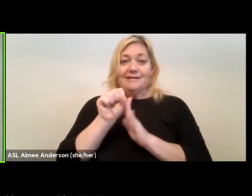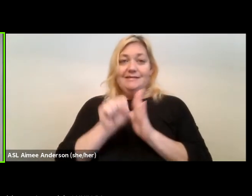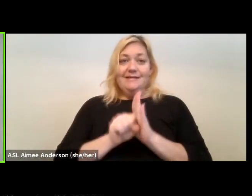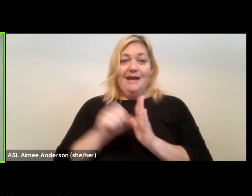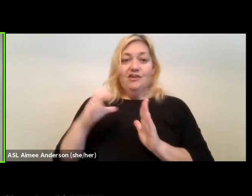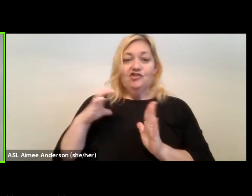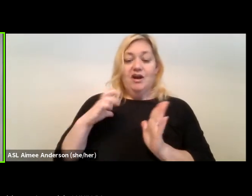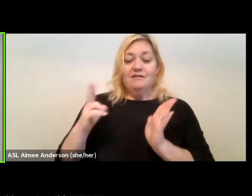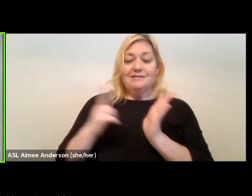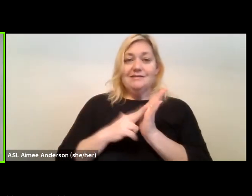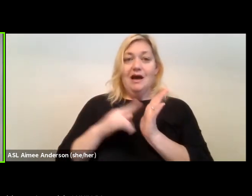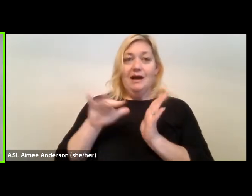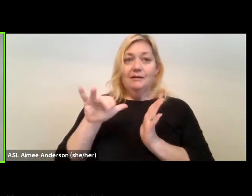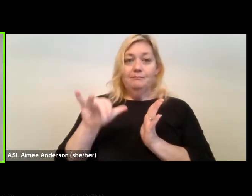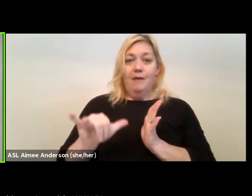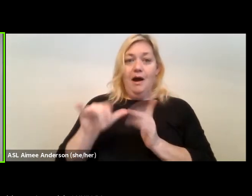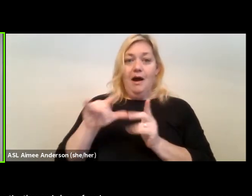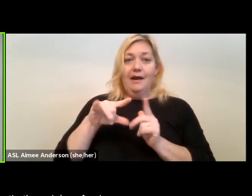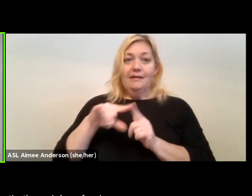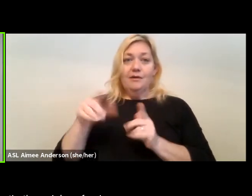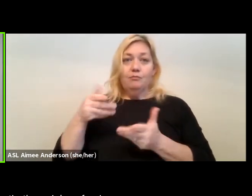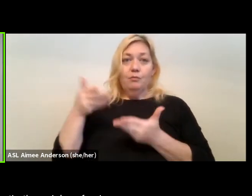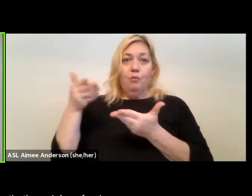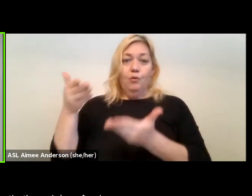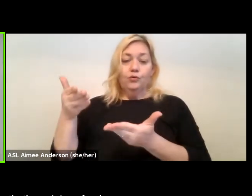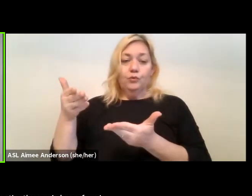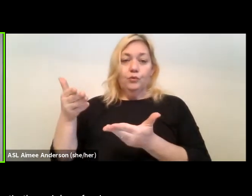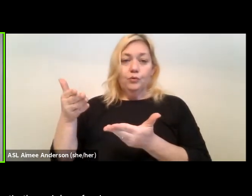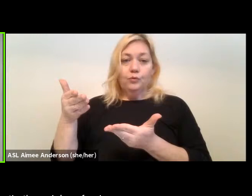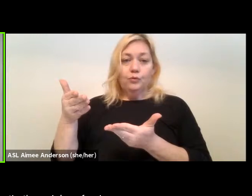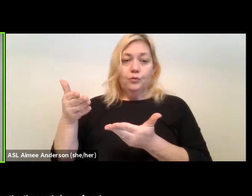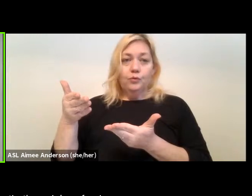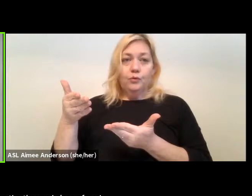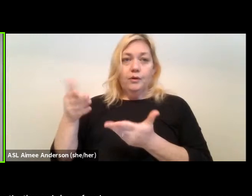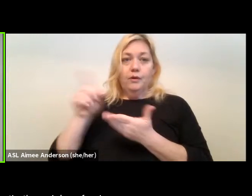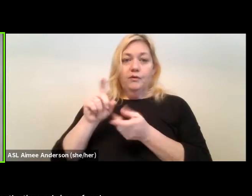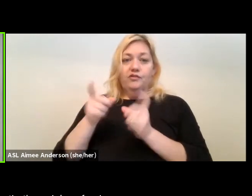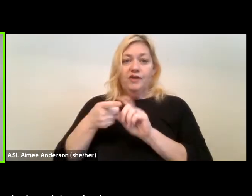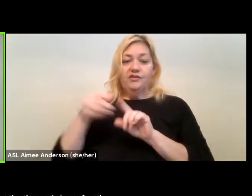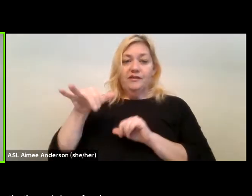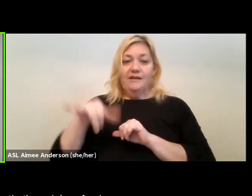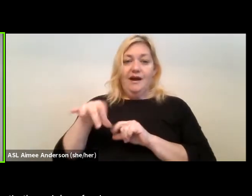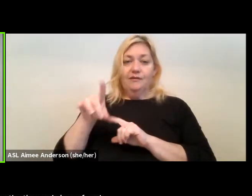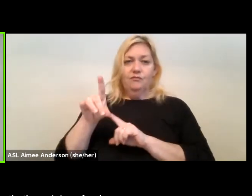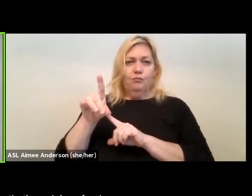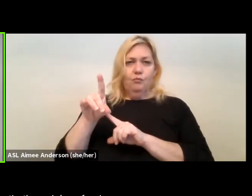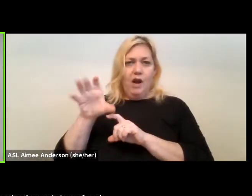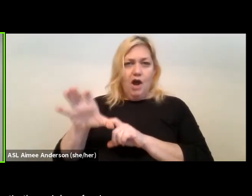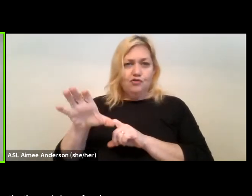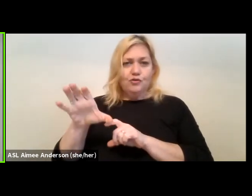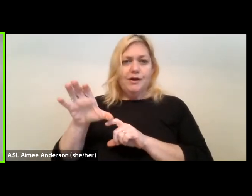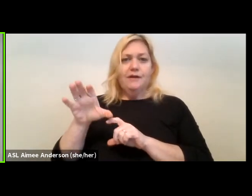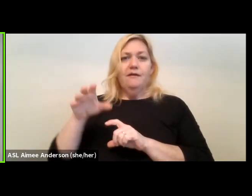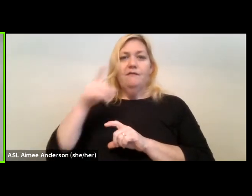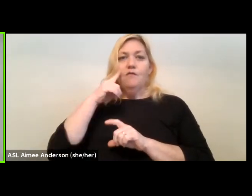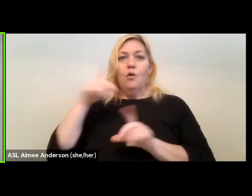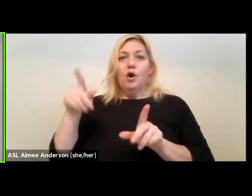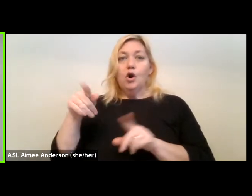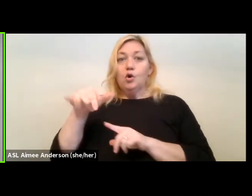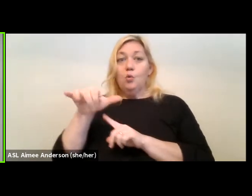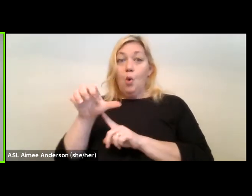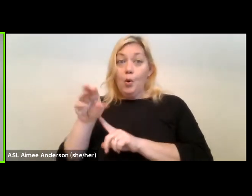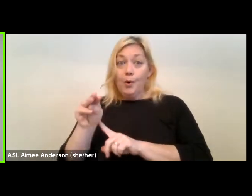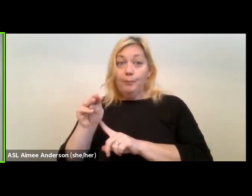signed by, we're proposing striking 50 and changing that to 100 or more members of the executive board, and then adding the